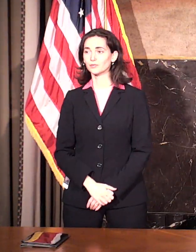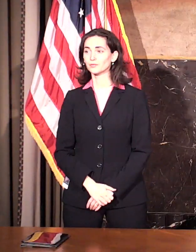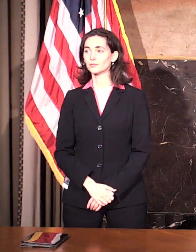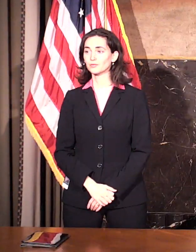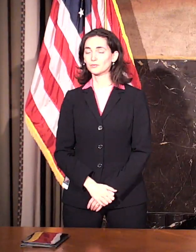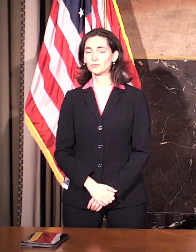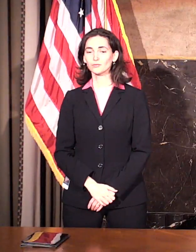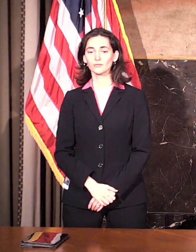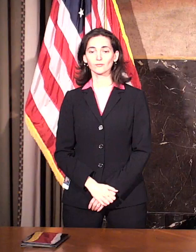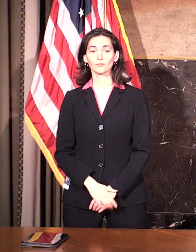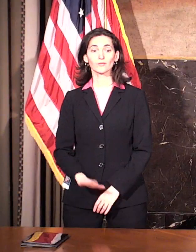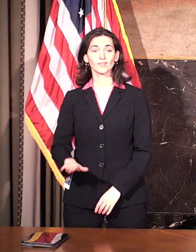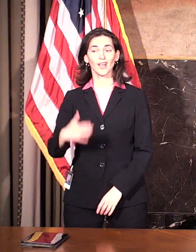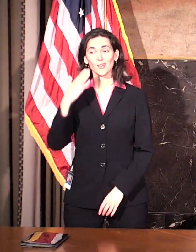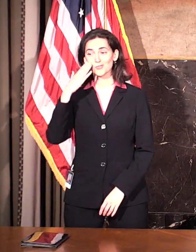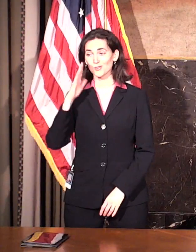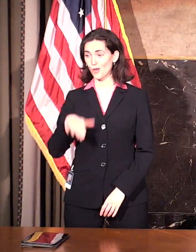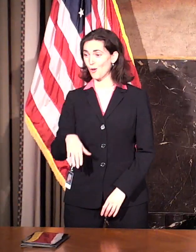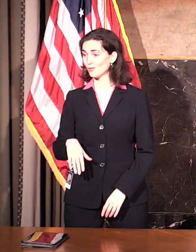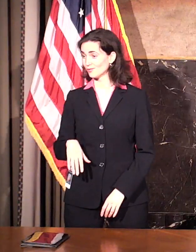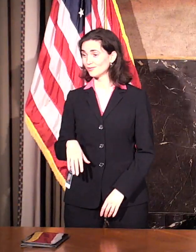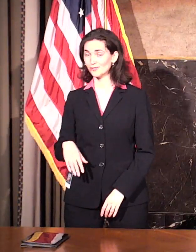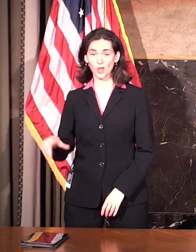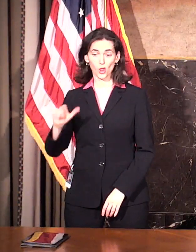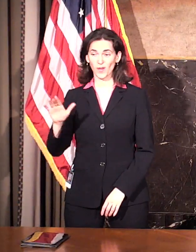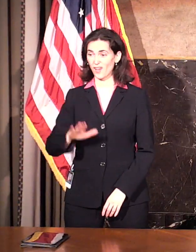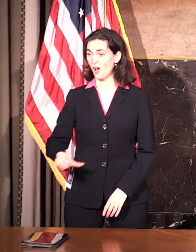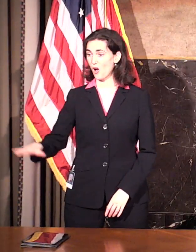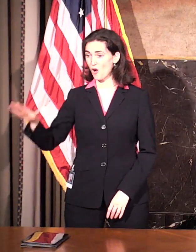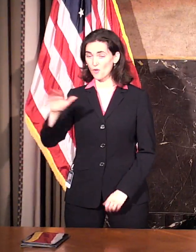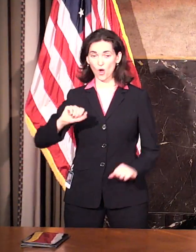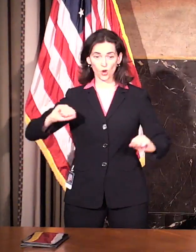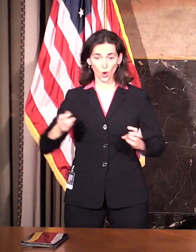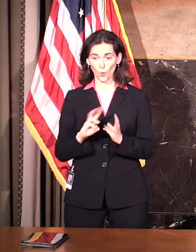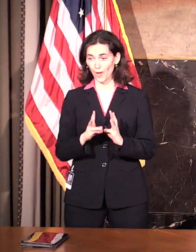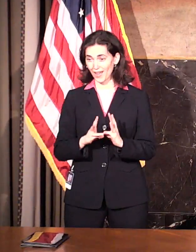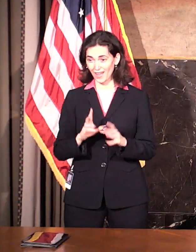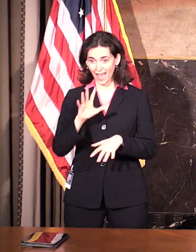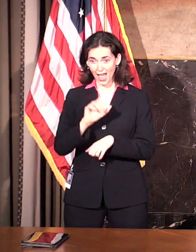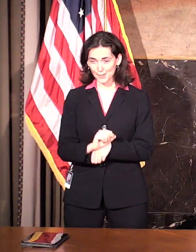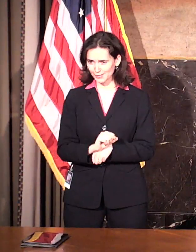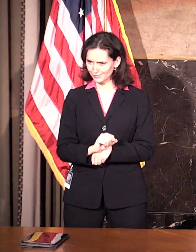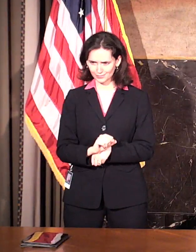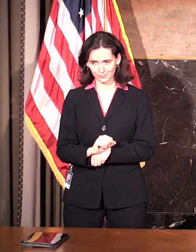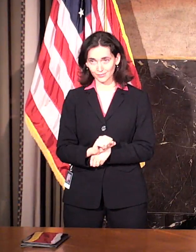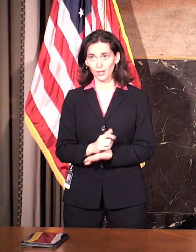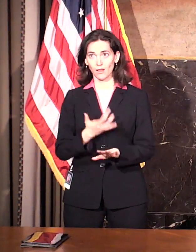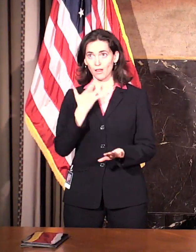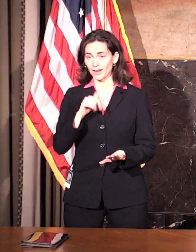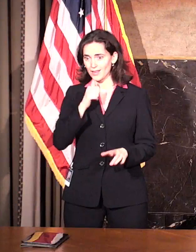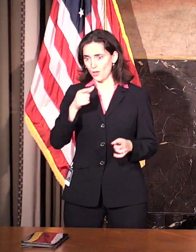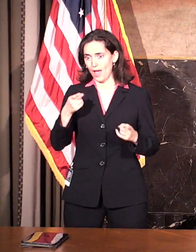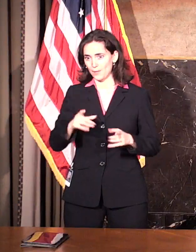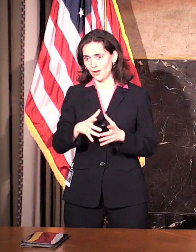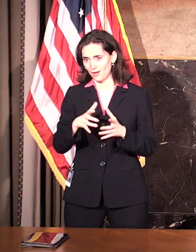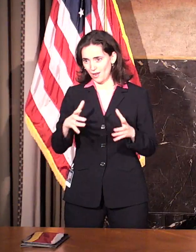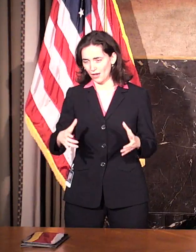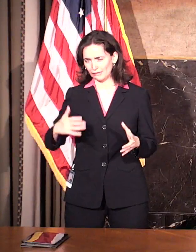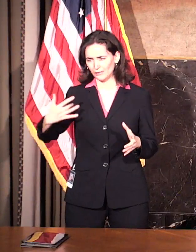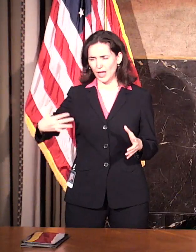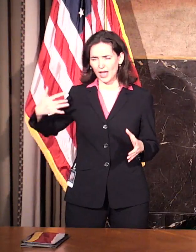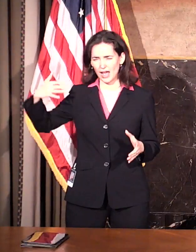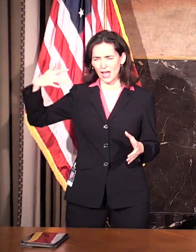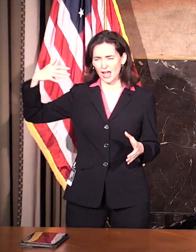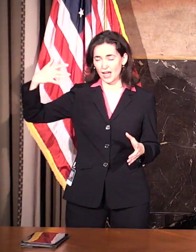We in Louisiana, we're not accustomed to these extreme winter weather events. Thankfully, they don't happen that often. And this has been a